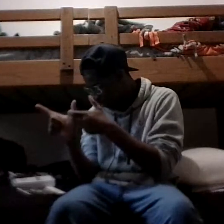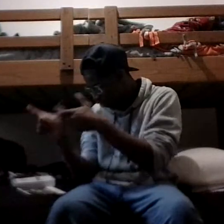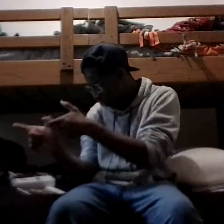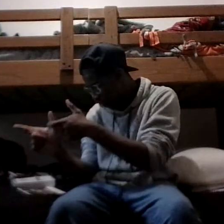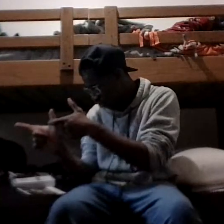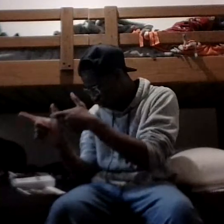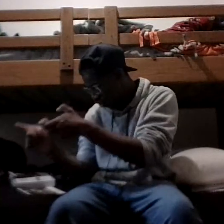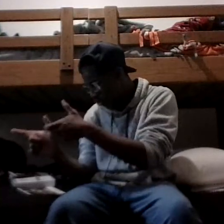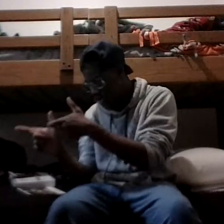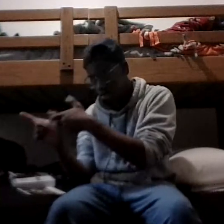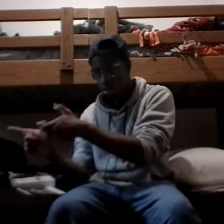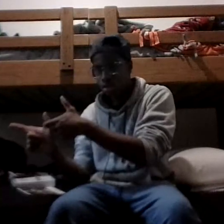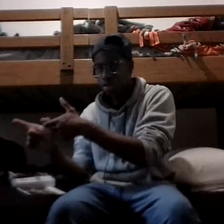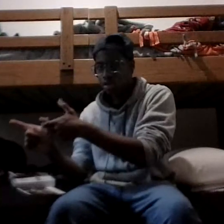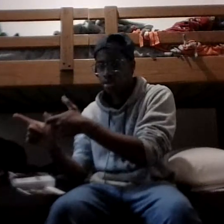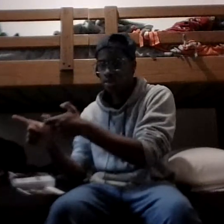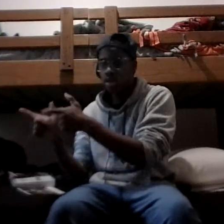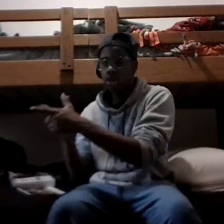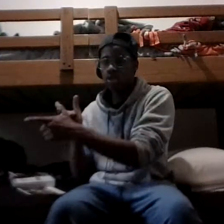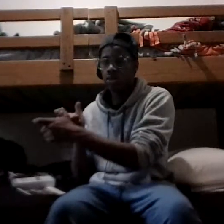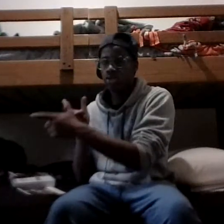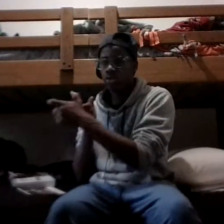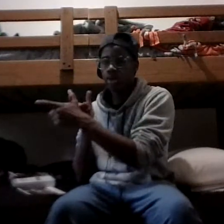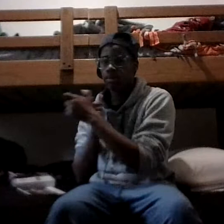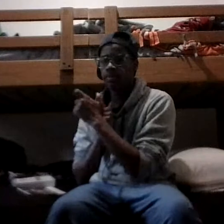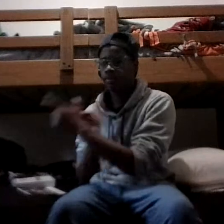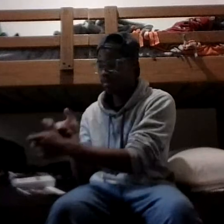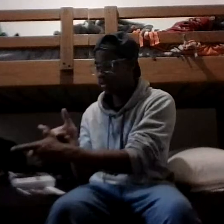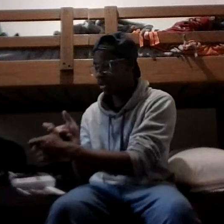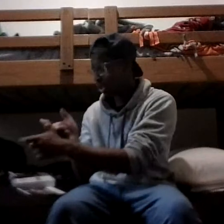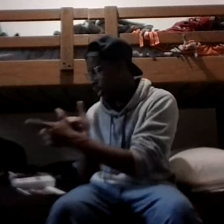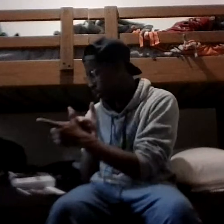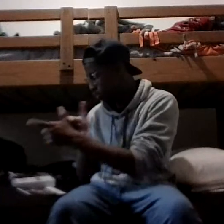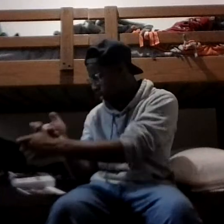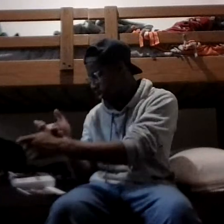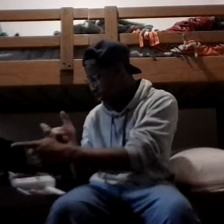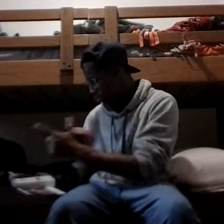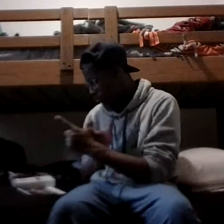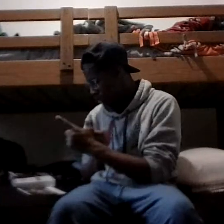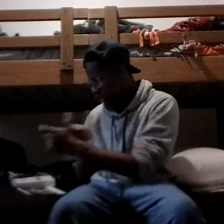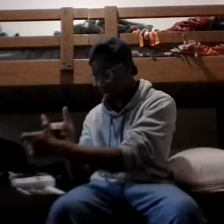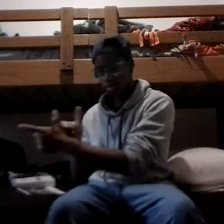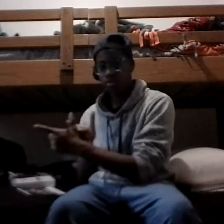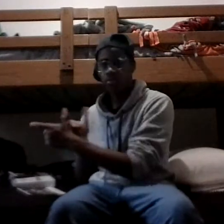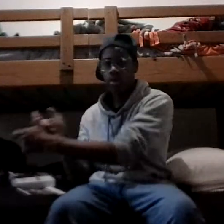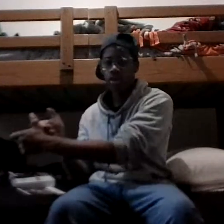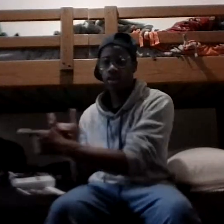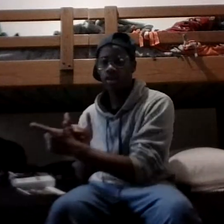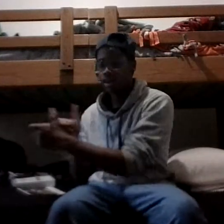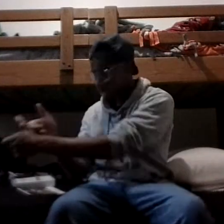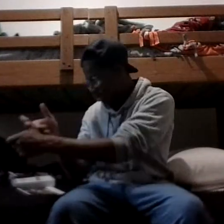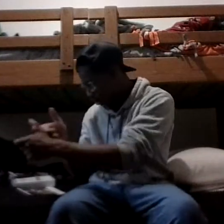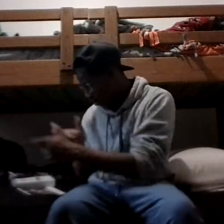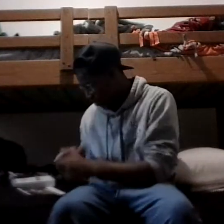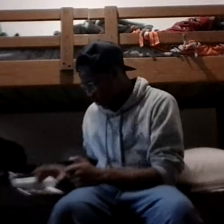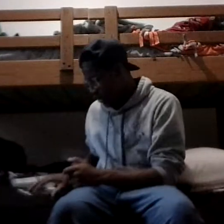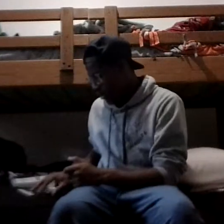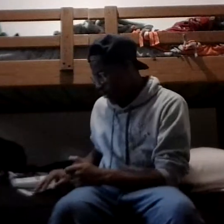or you know it this way this is how you do it run run and then